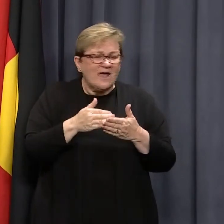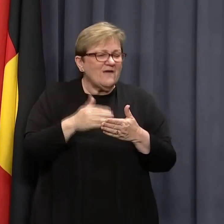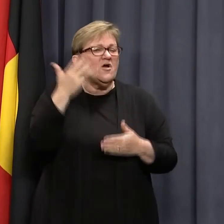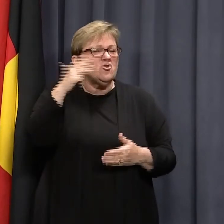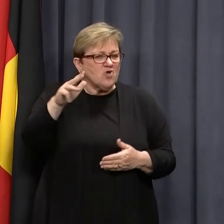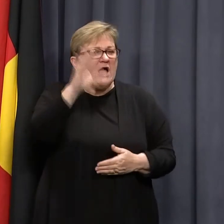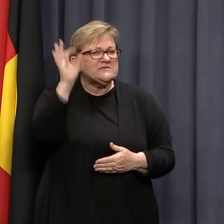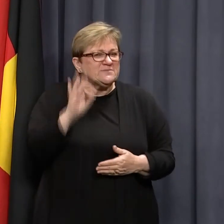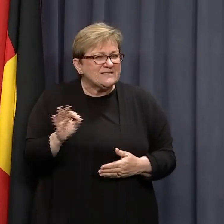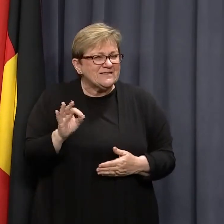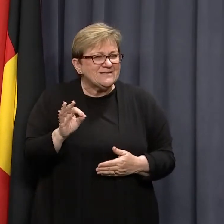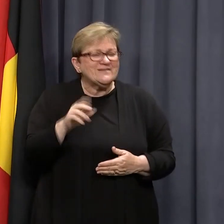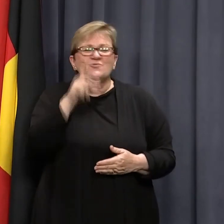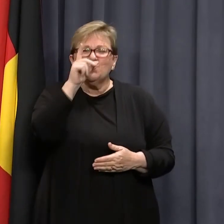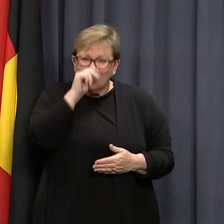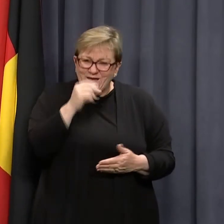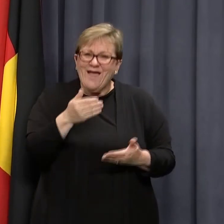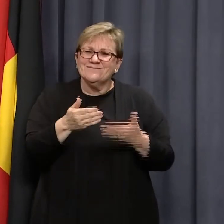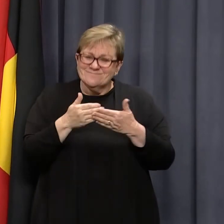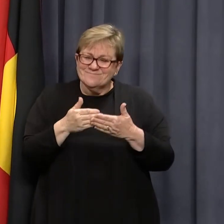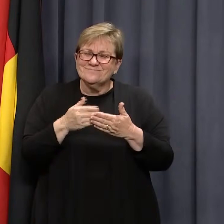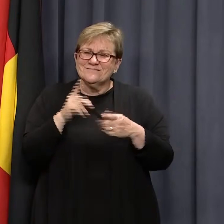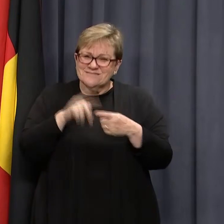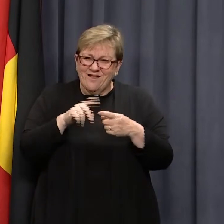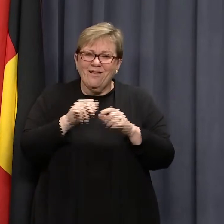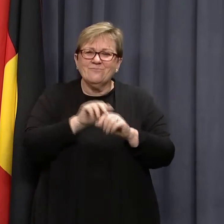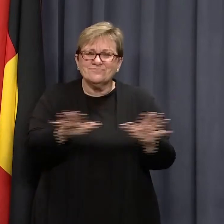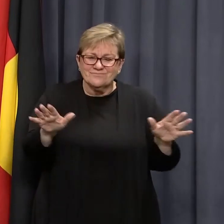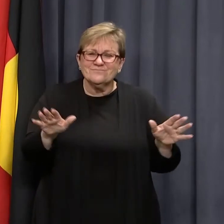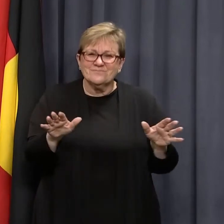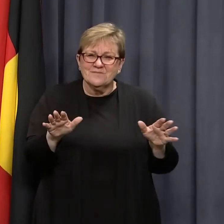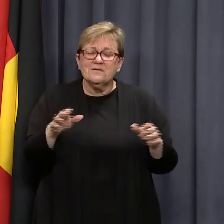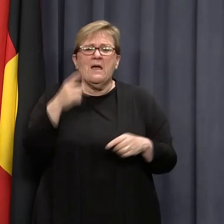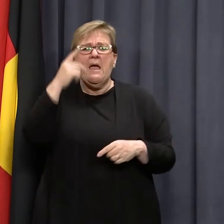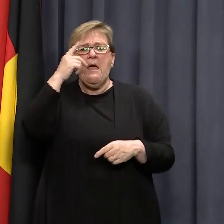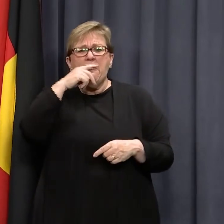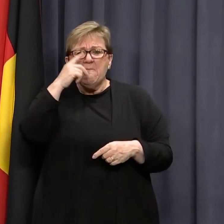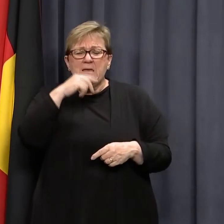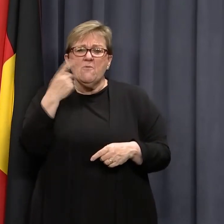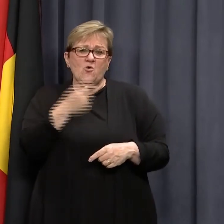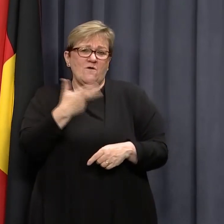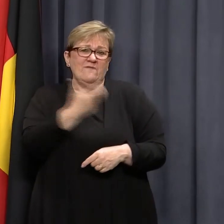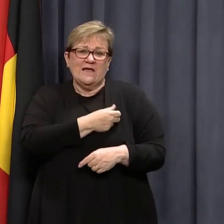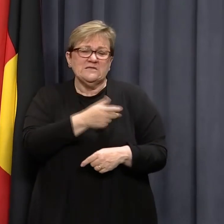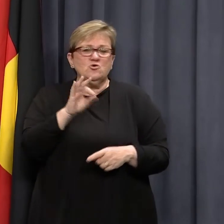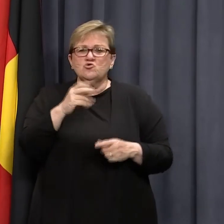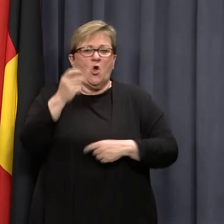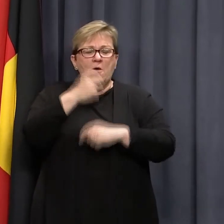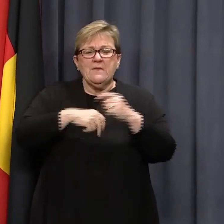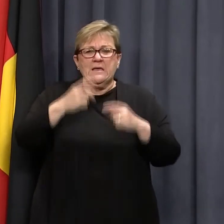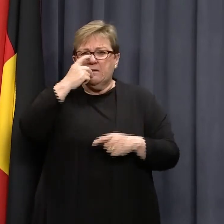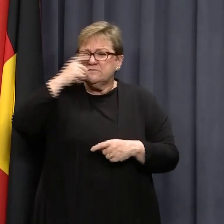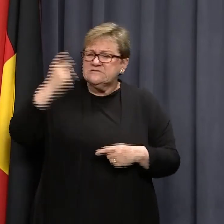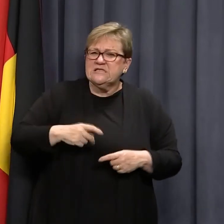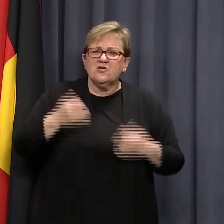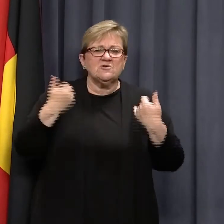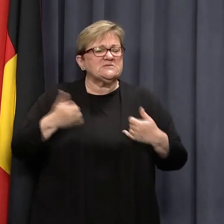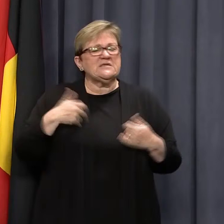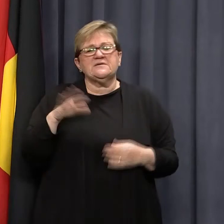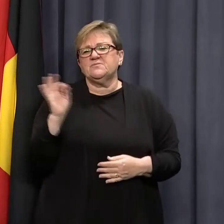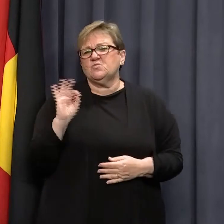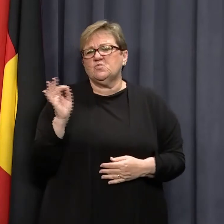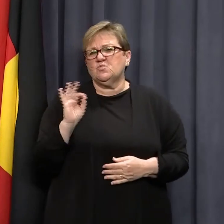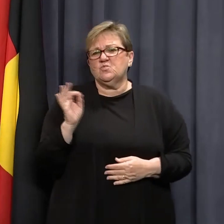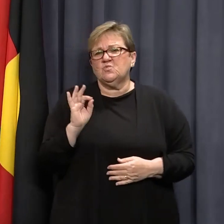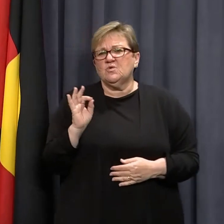spread it. What we have seen though with the vaccines is that people are almost invariably not getting serious illness.